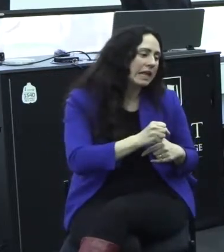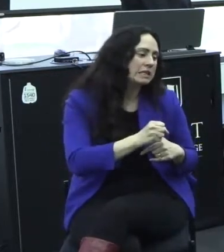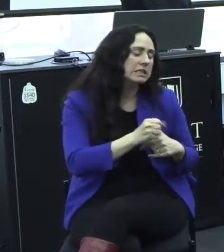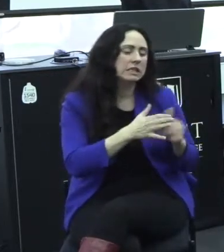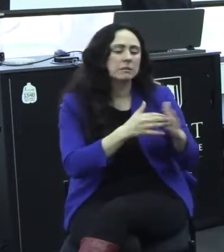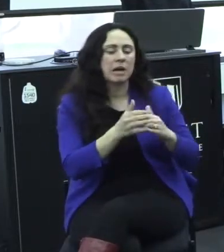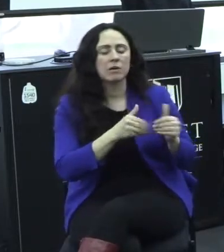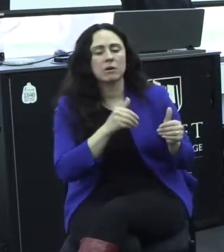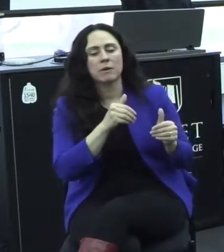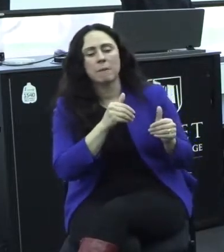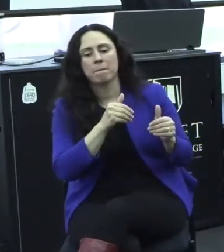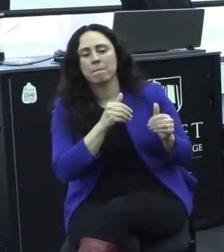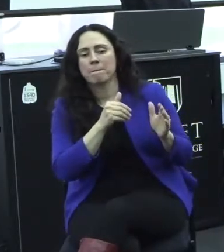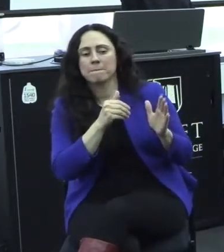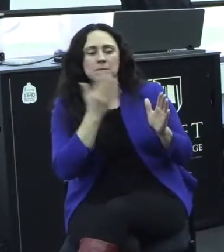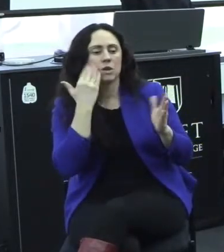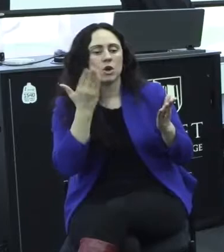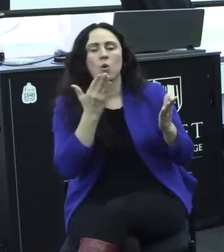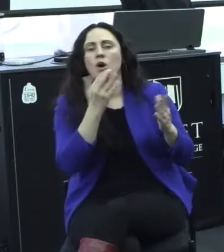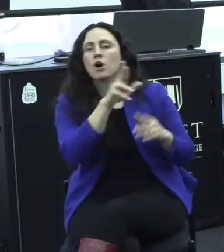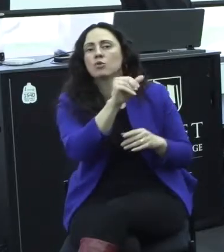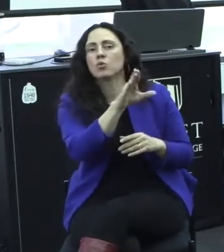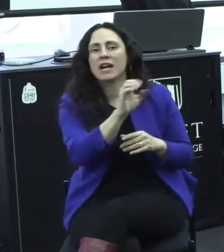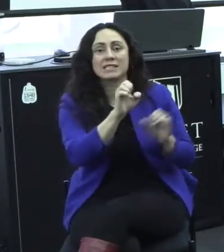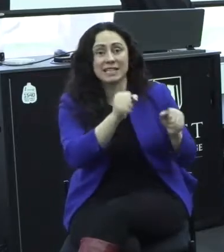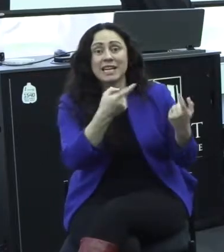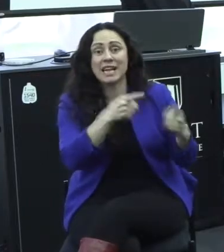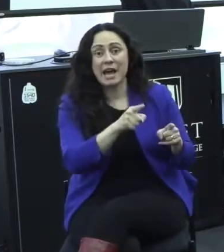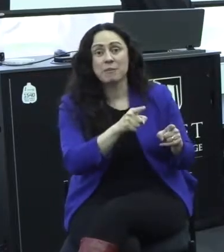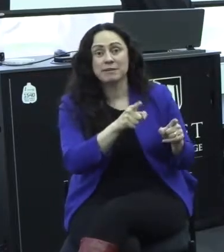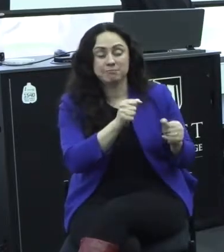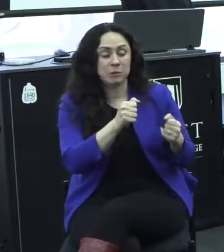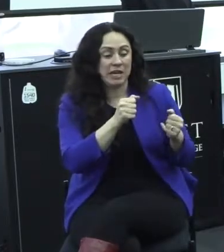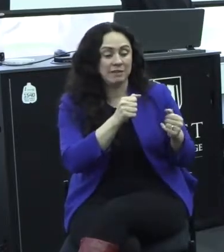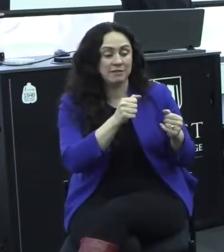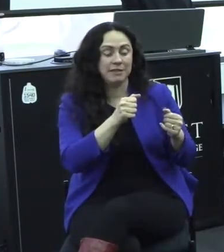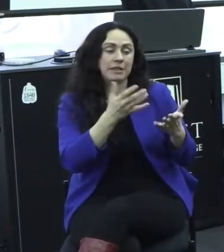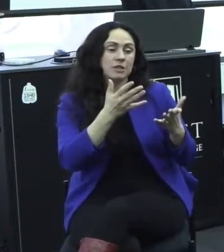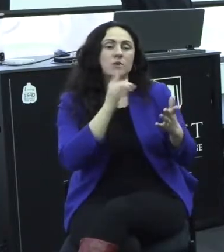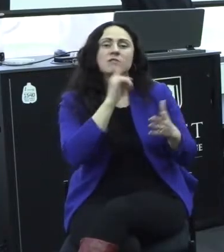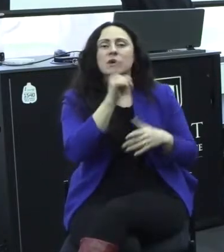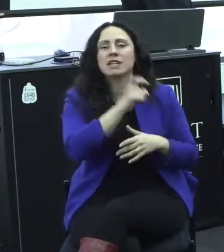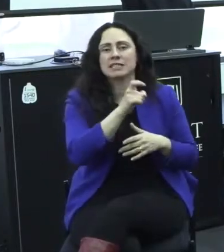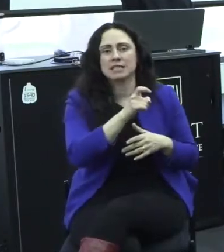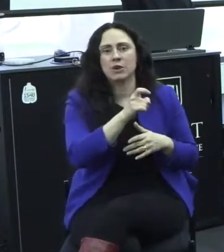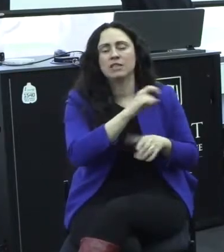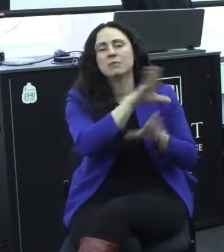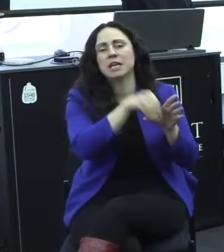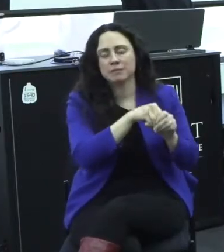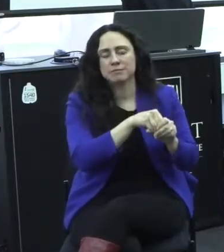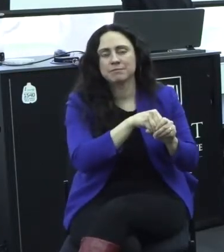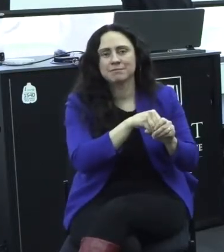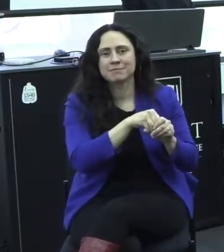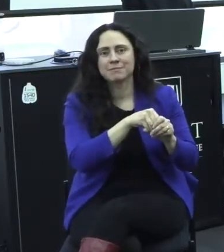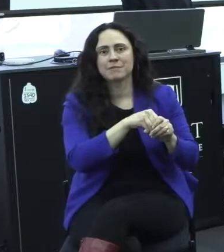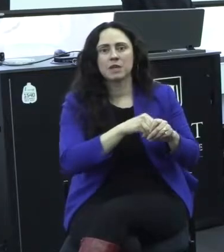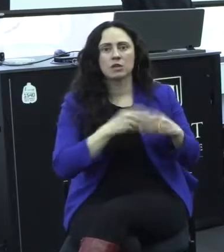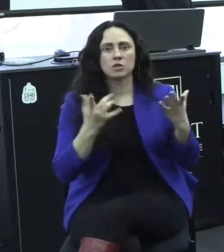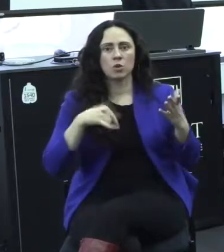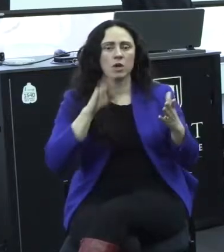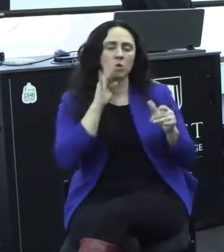matter what race, it can happen. So it's very necessary to be accounted for. And so